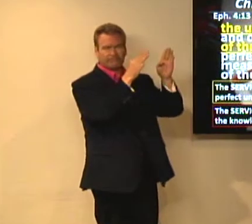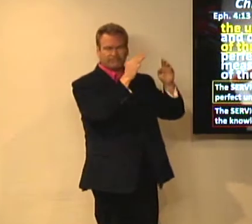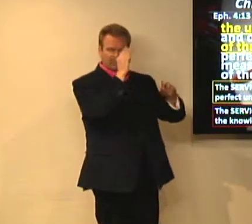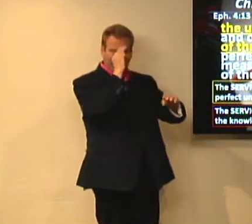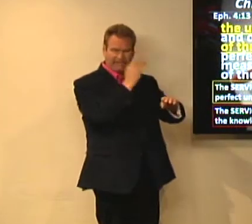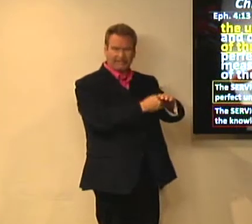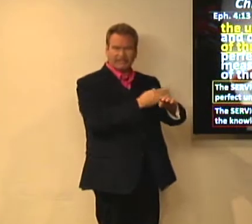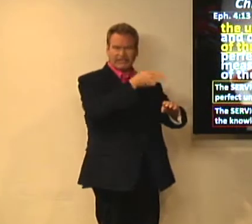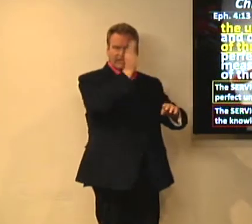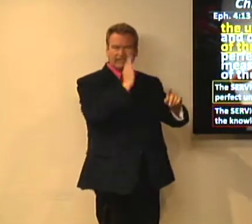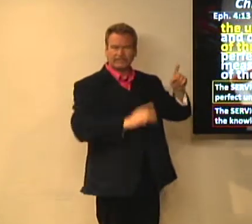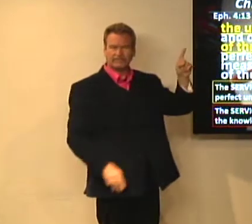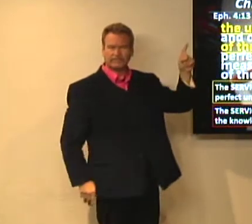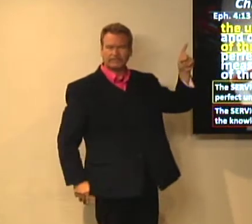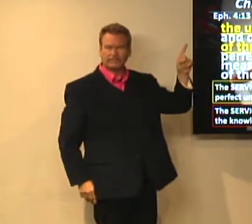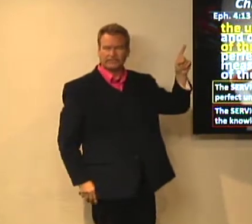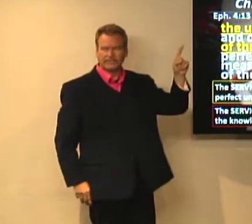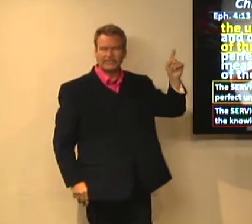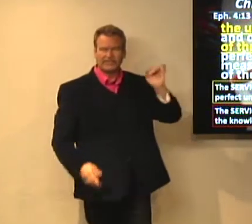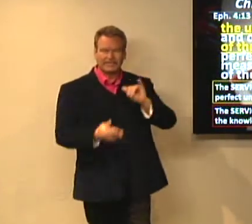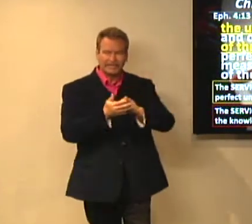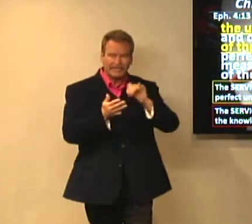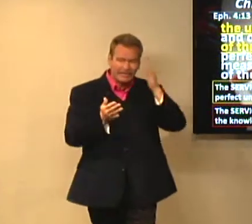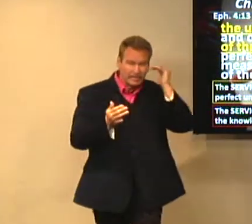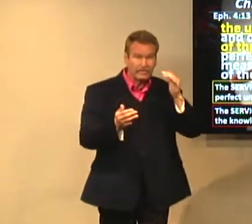this, for the Son of God.